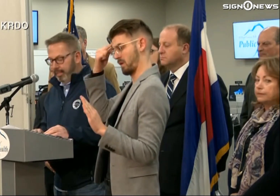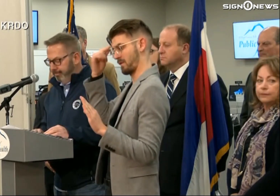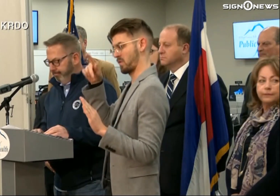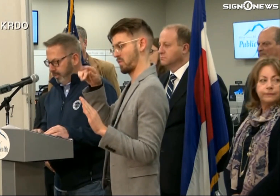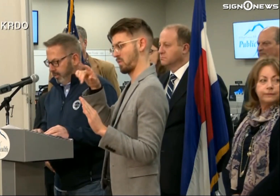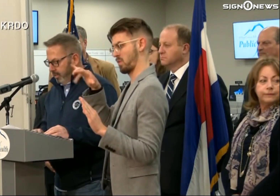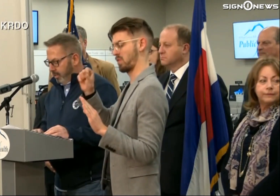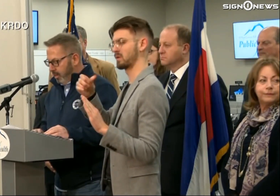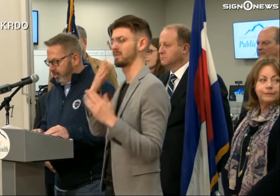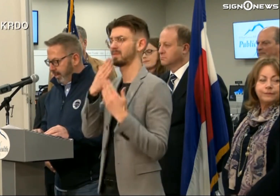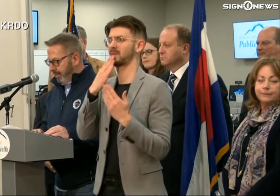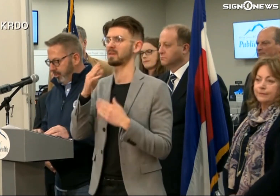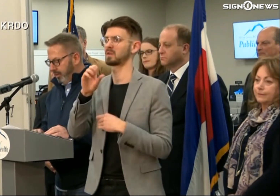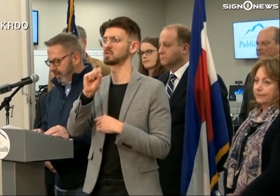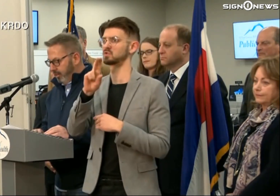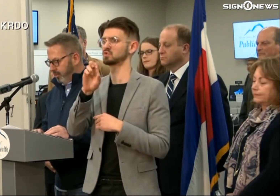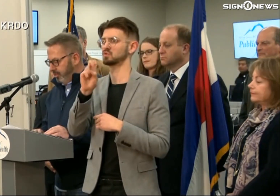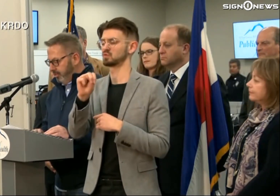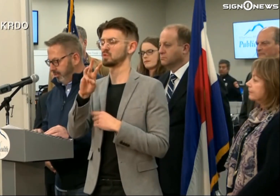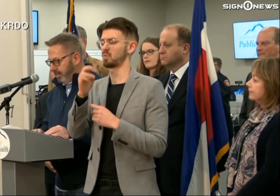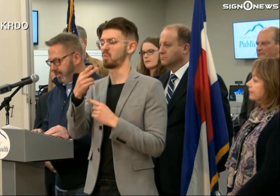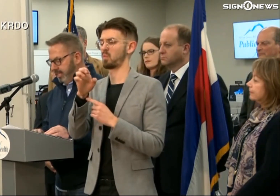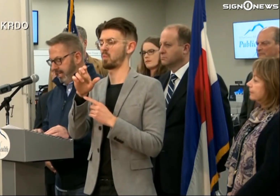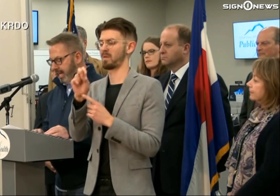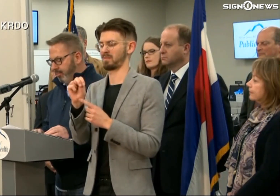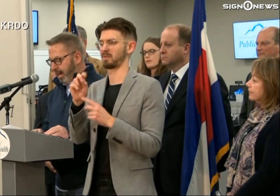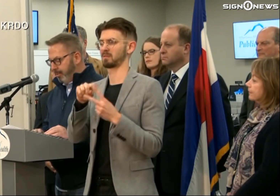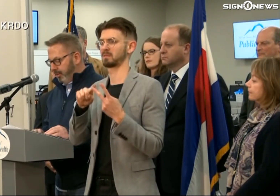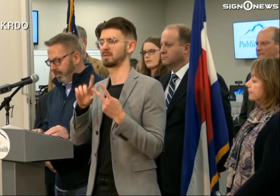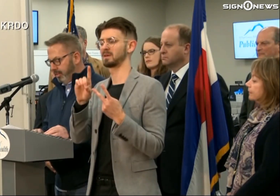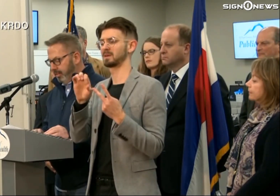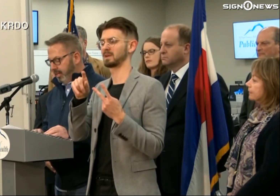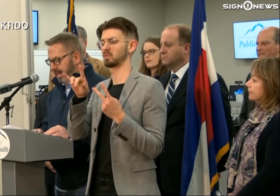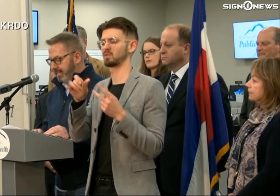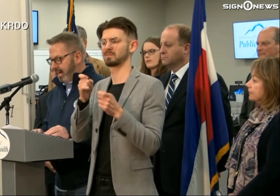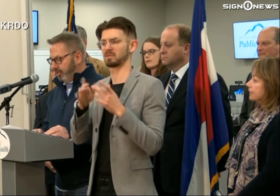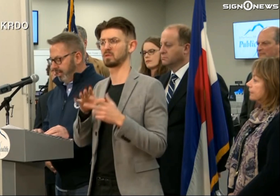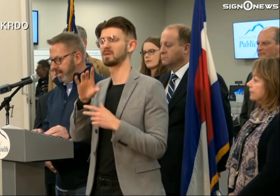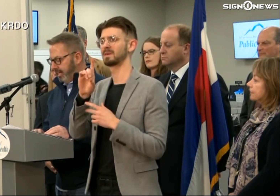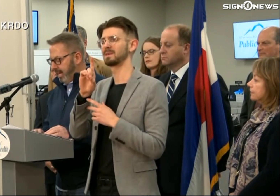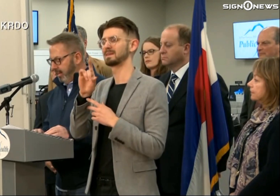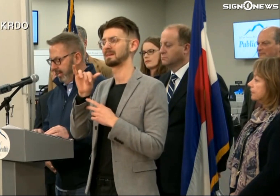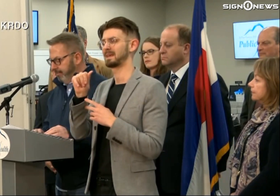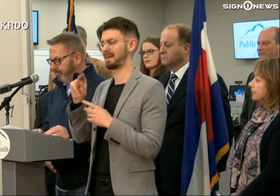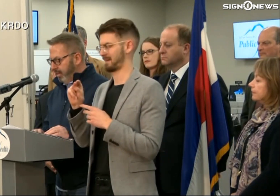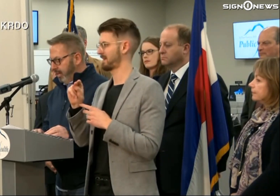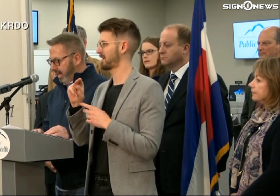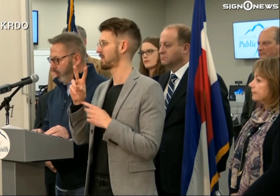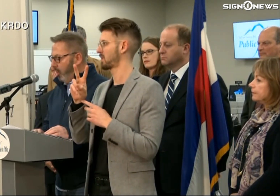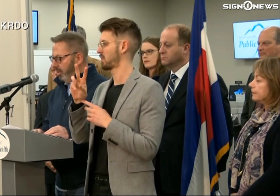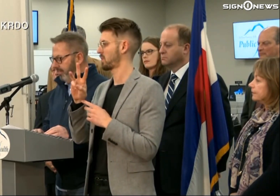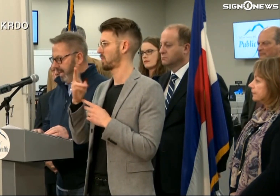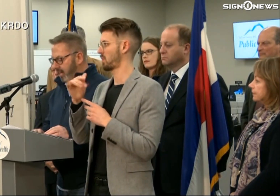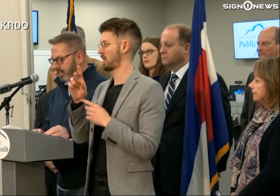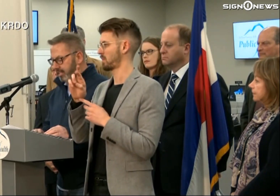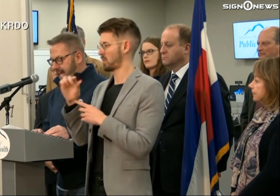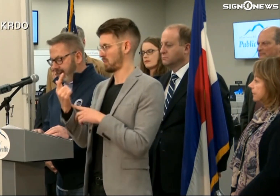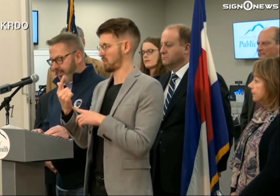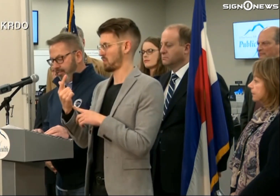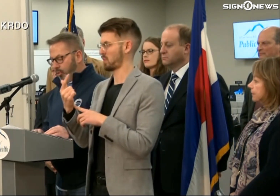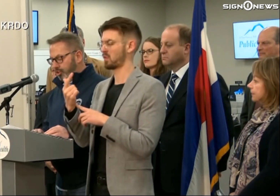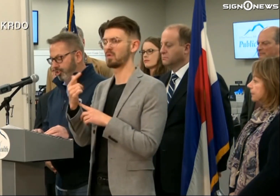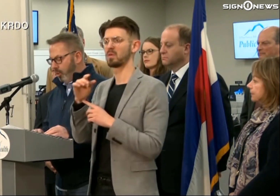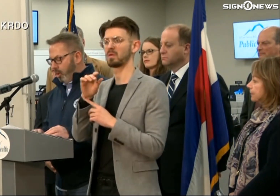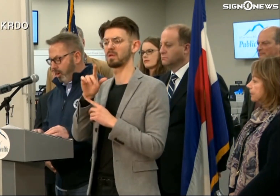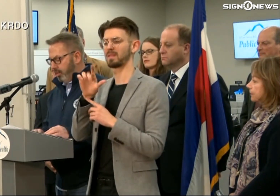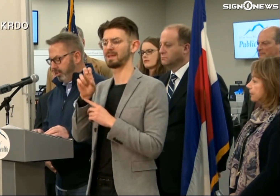Susan Whelan, our Deputy Directors, Deanne Ryberg and Dr. Leon Kelly, and all of the county staff